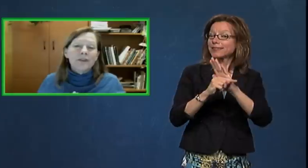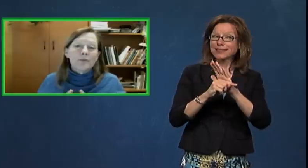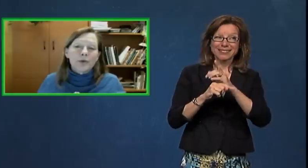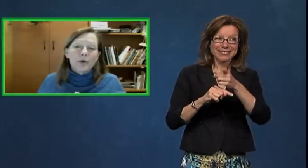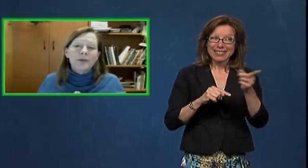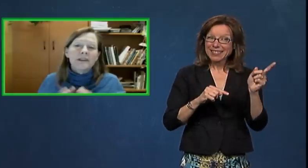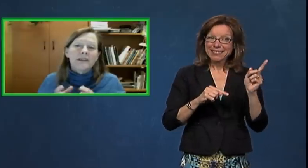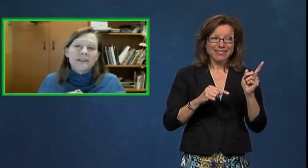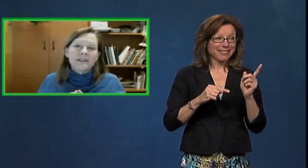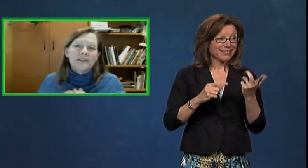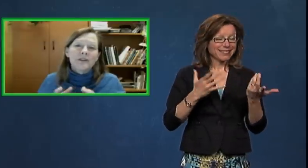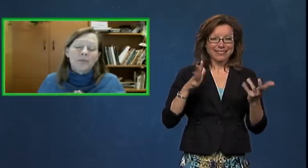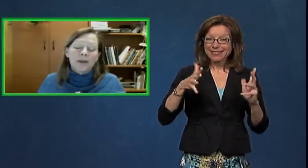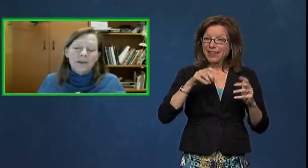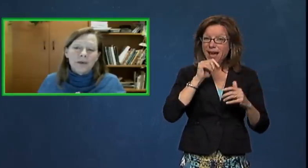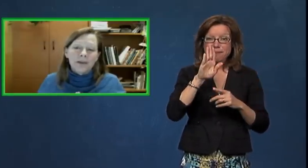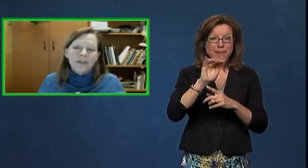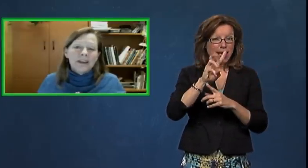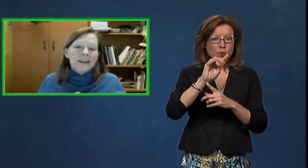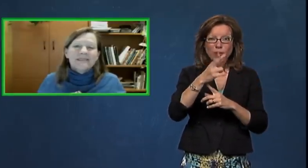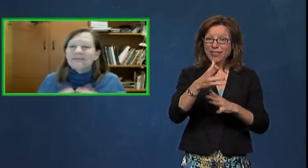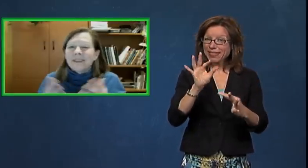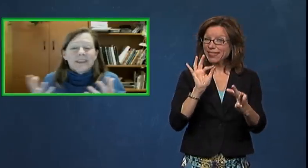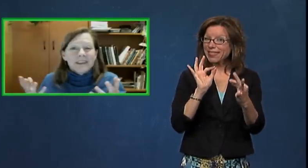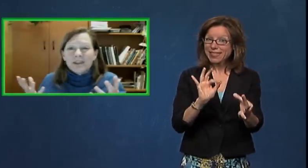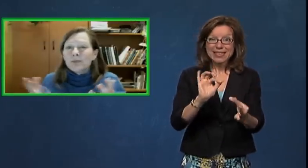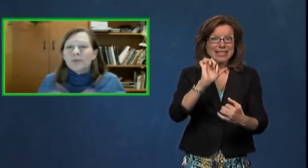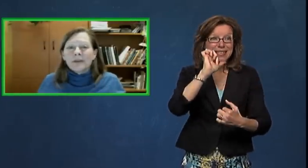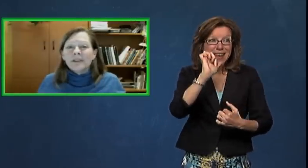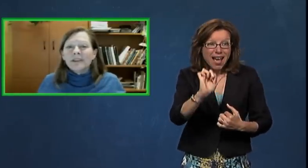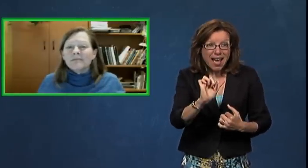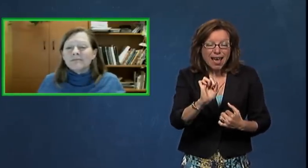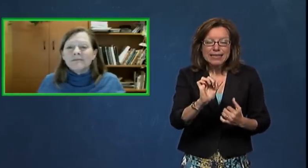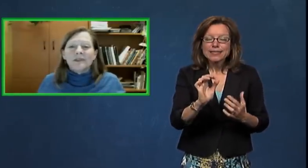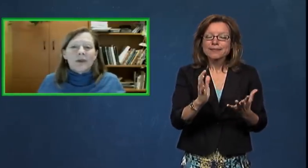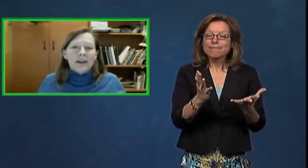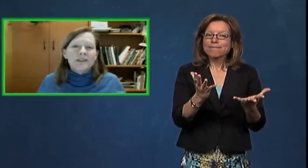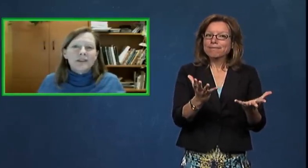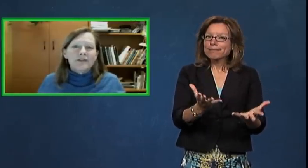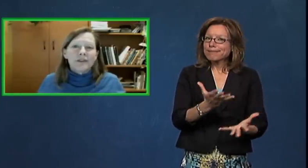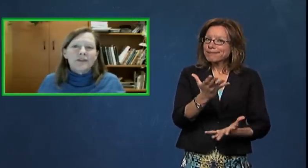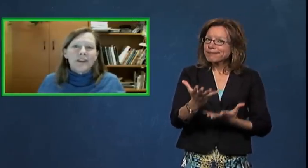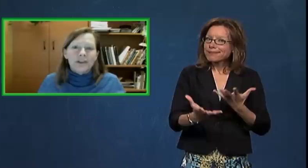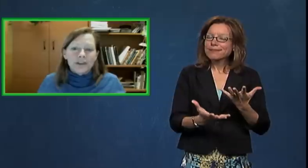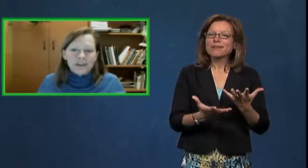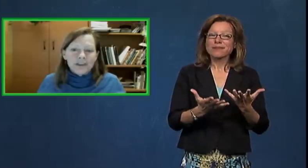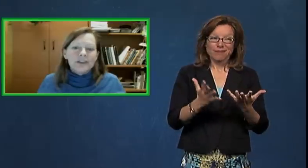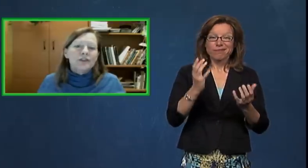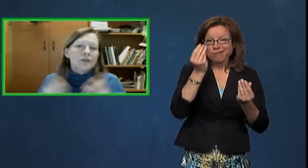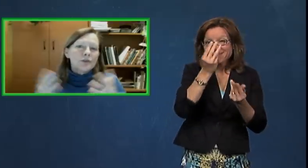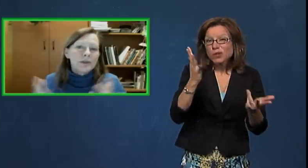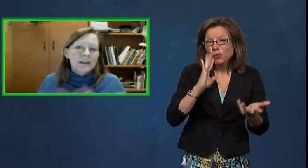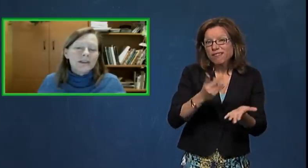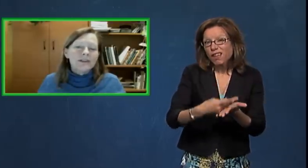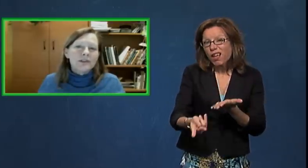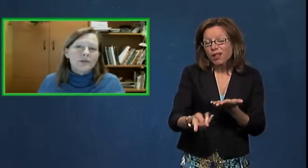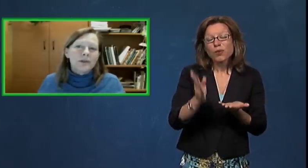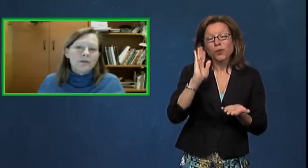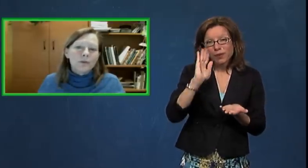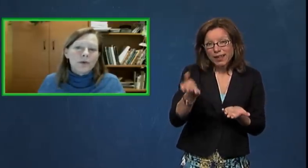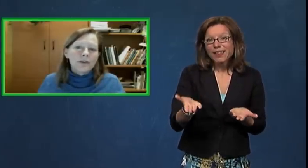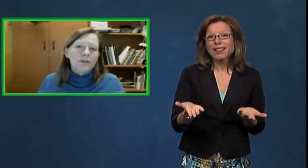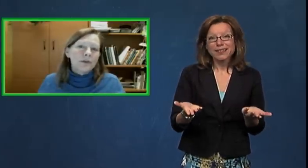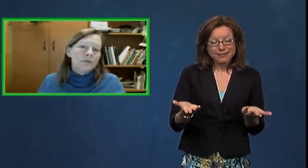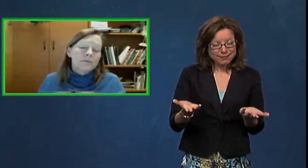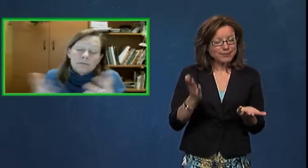have the appropriate consistent bandwidth, it's really, asking for failure to begin this sort